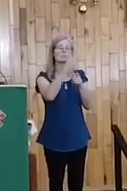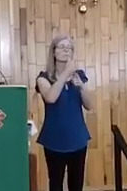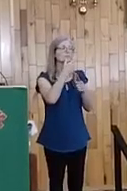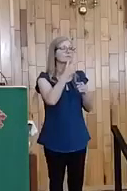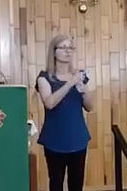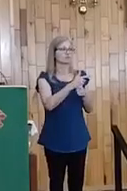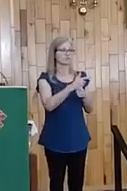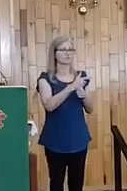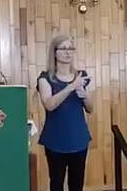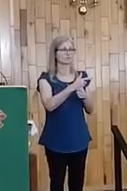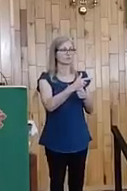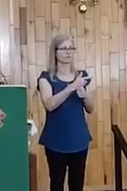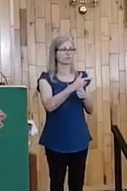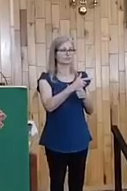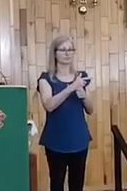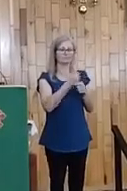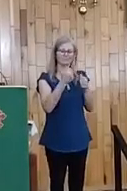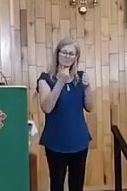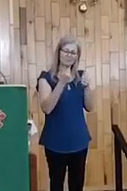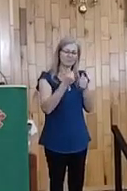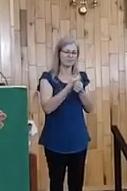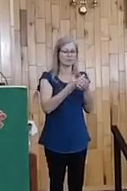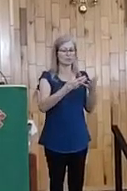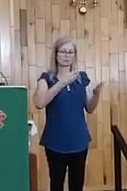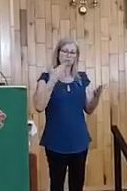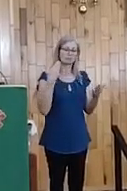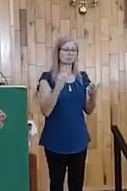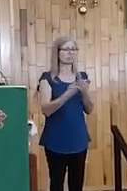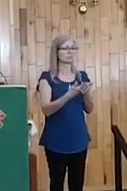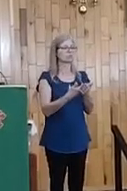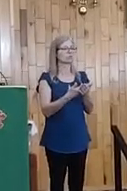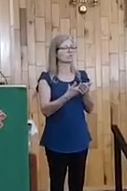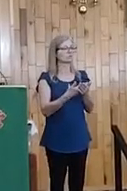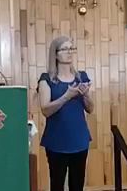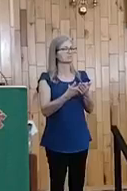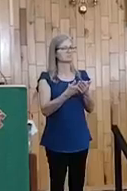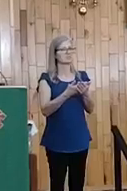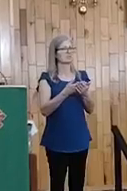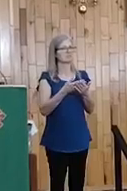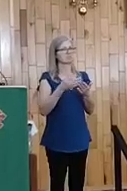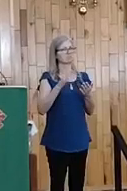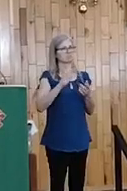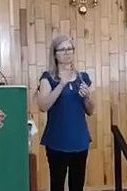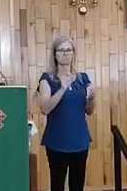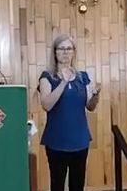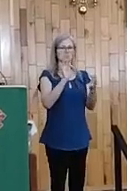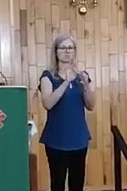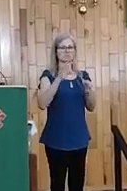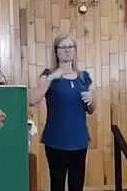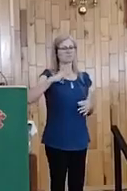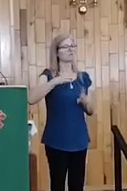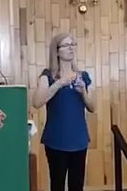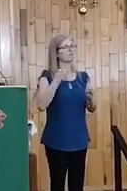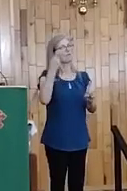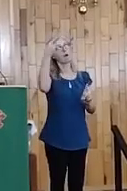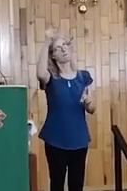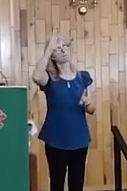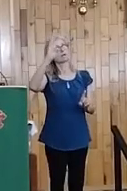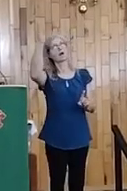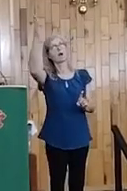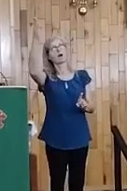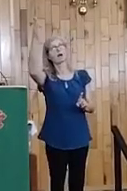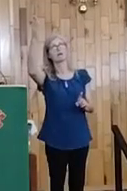sisters, all good giving and every perfect gift is from above, coming down from the Father of